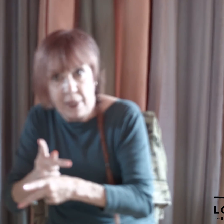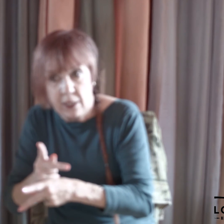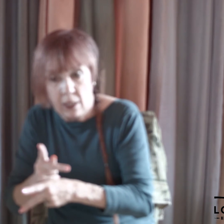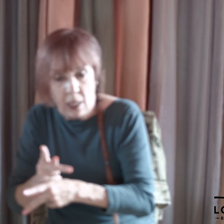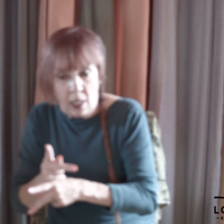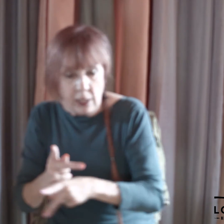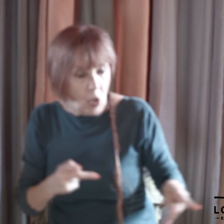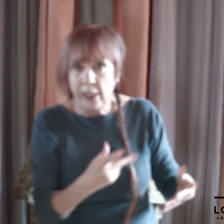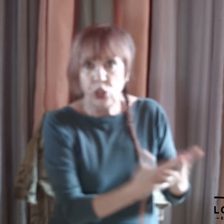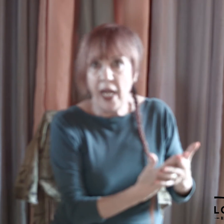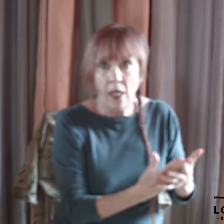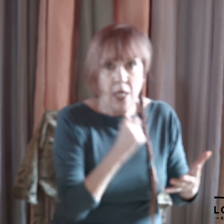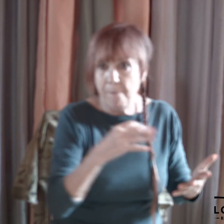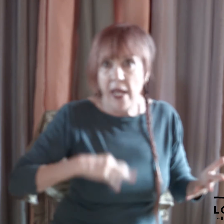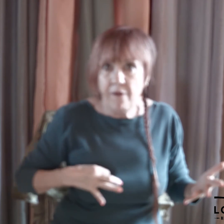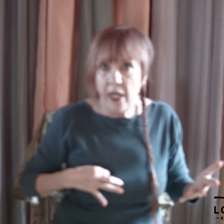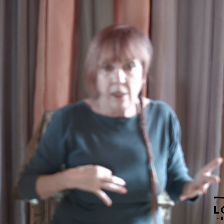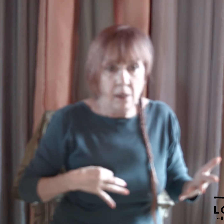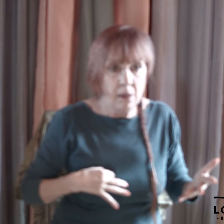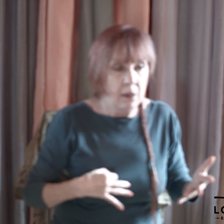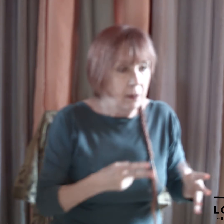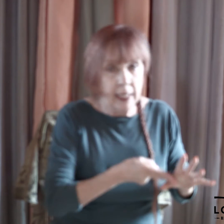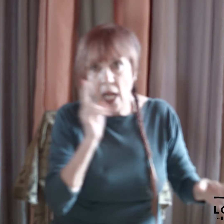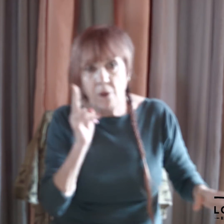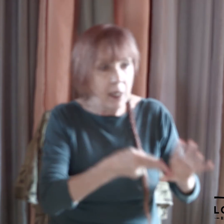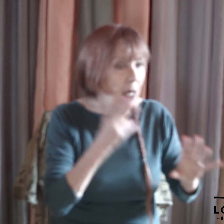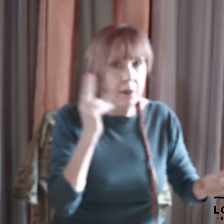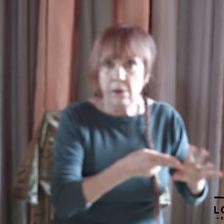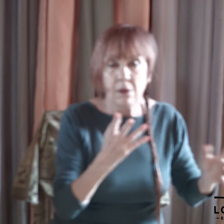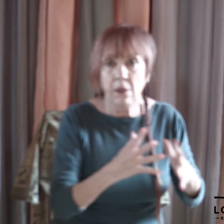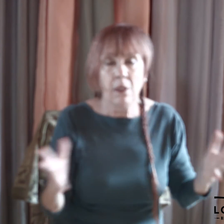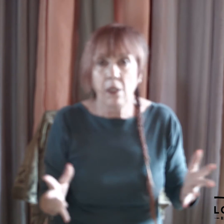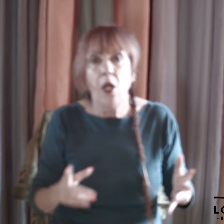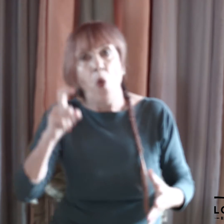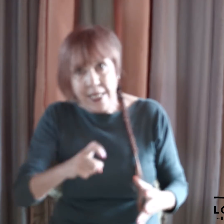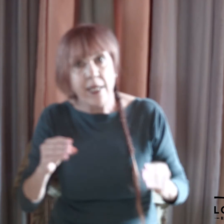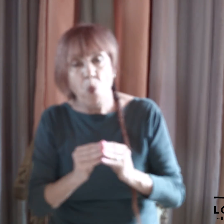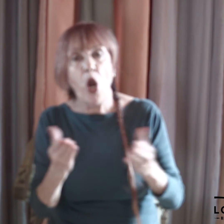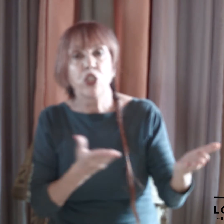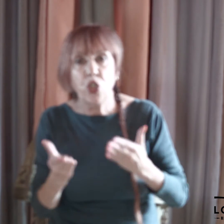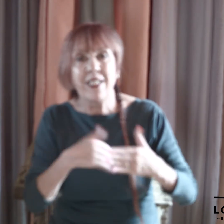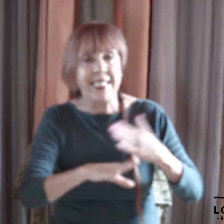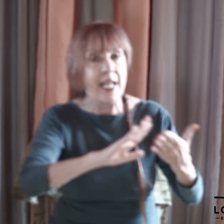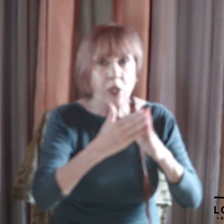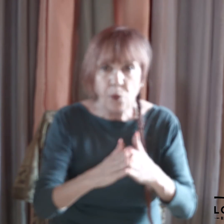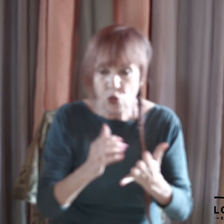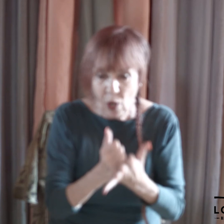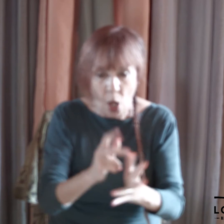out, they come back, they go out, they come back. We need more services in the community in order that people can get better. And